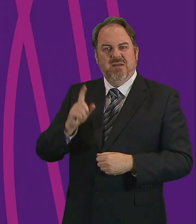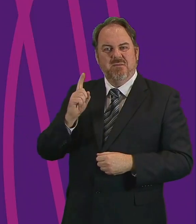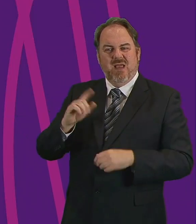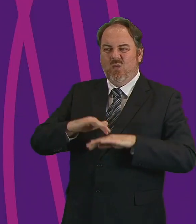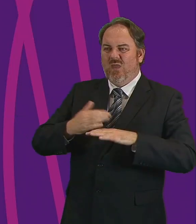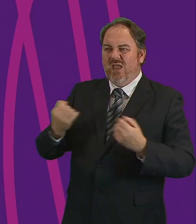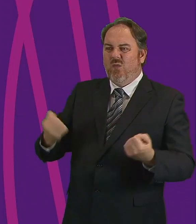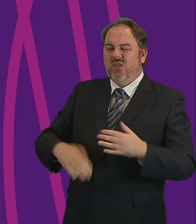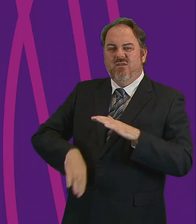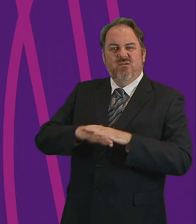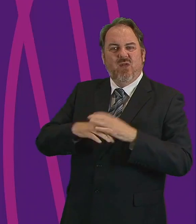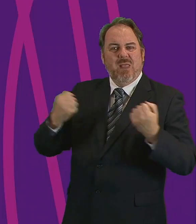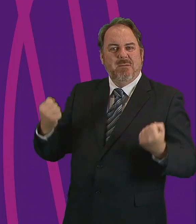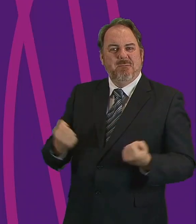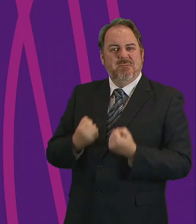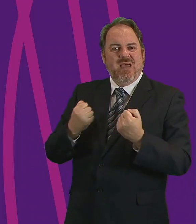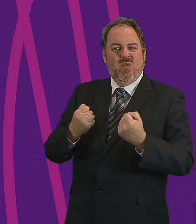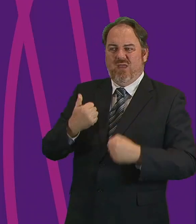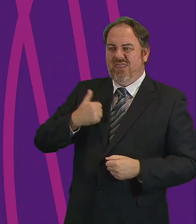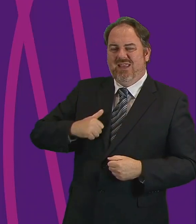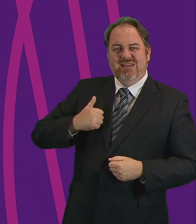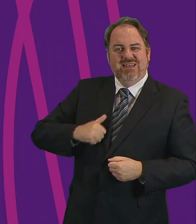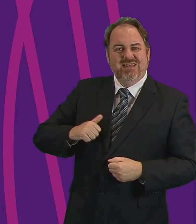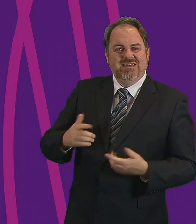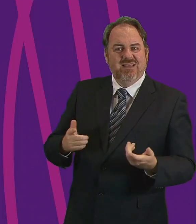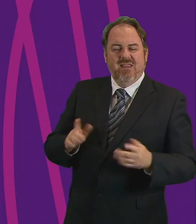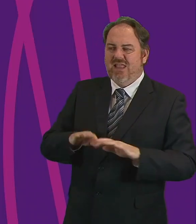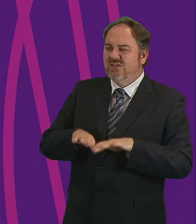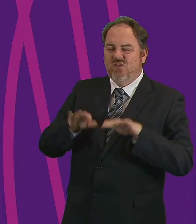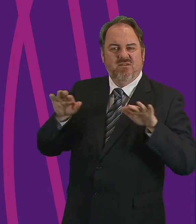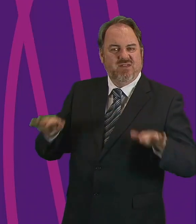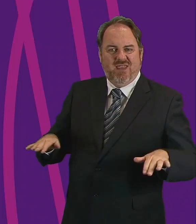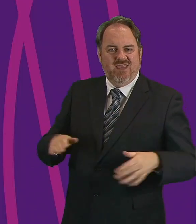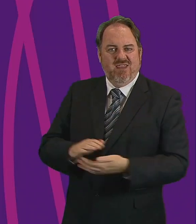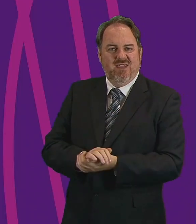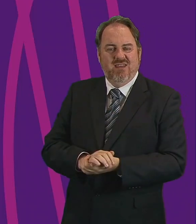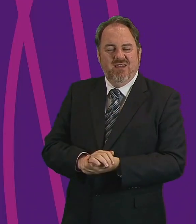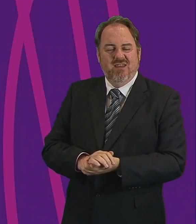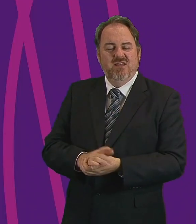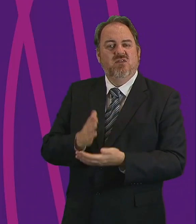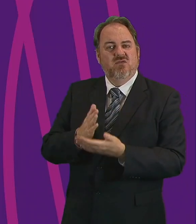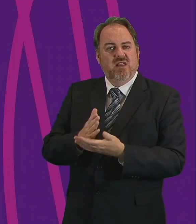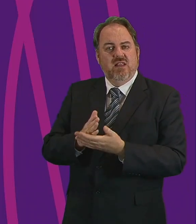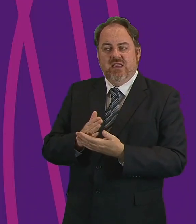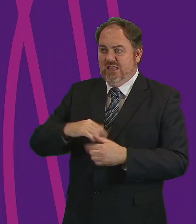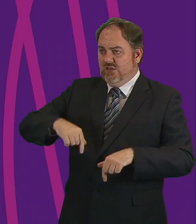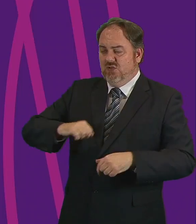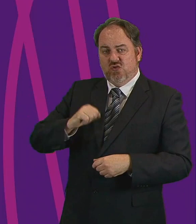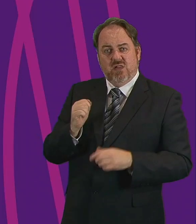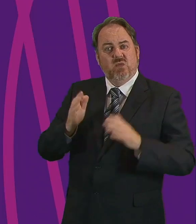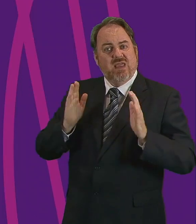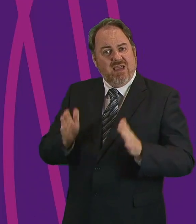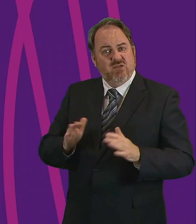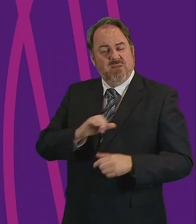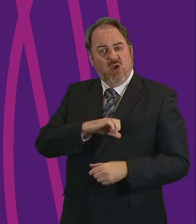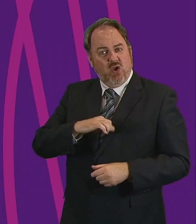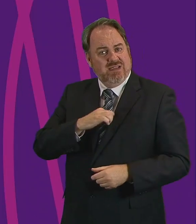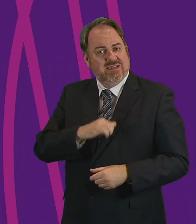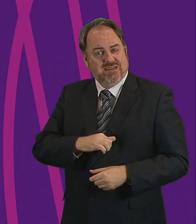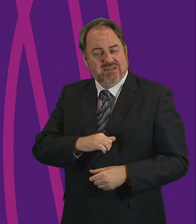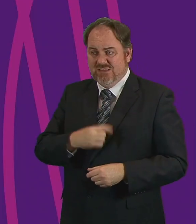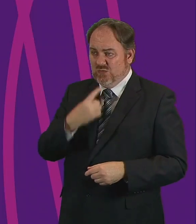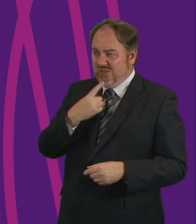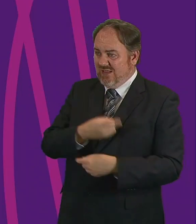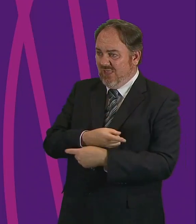that is simply not acceptable. In Scotland, we've got to be honest with people about the scale of the challenge we